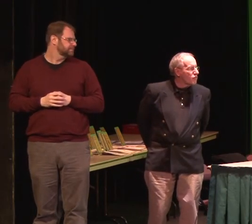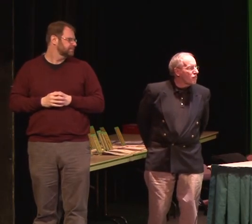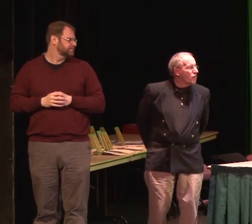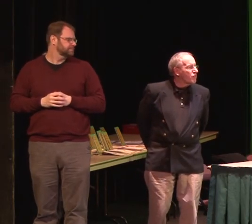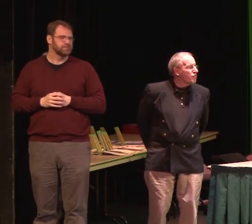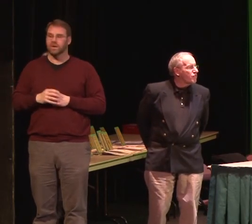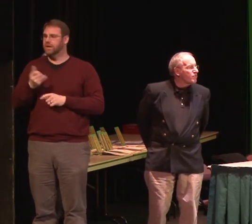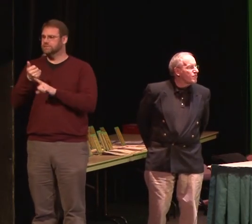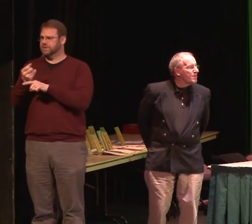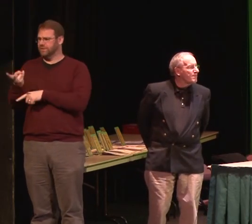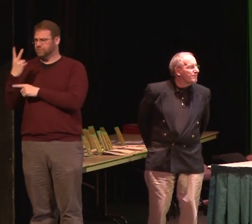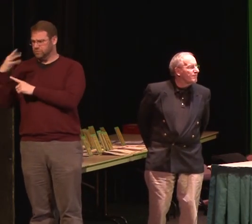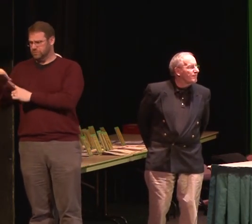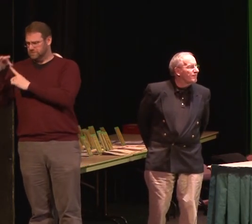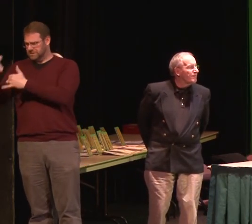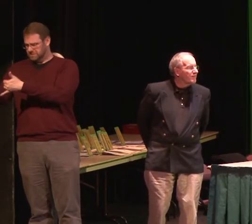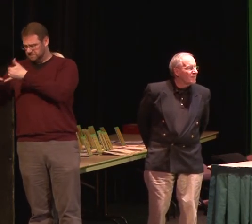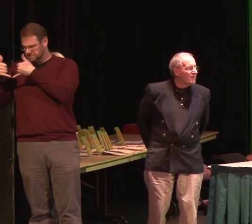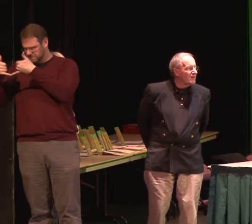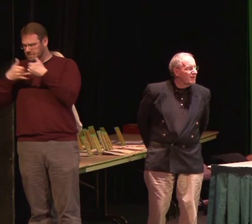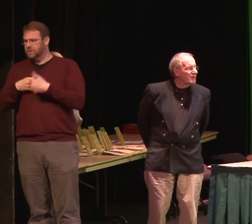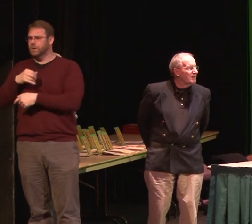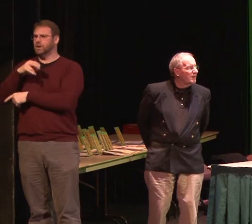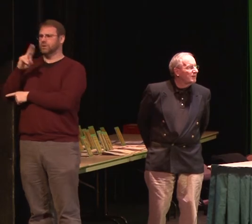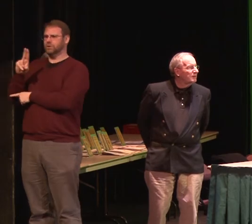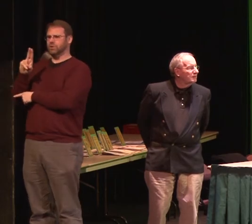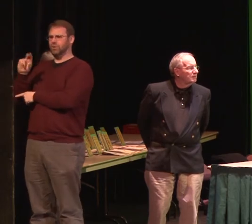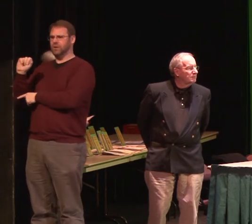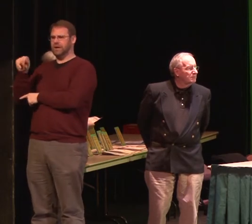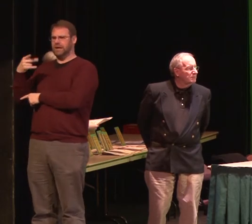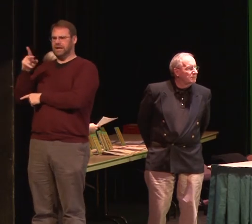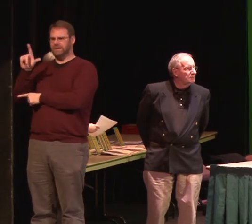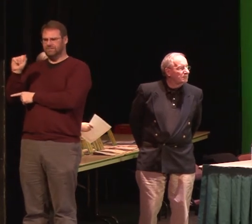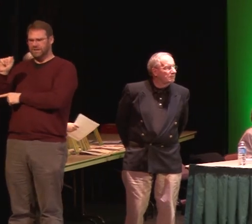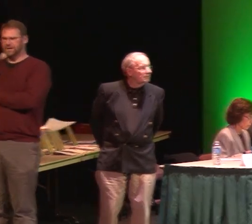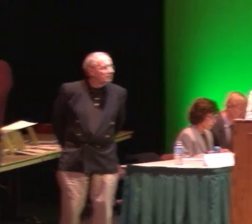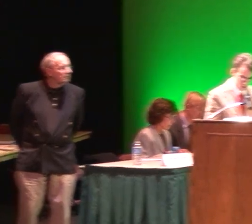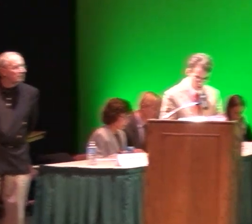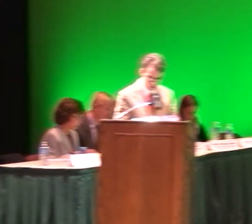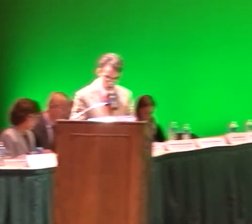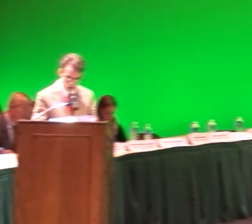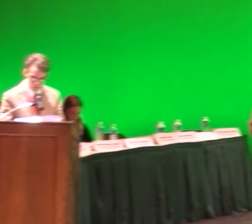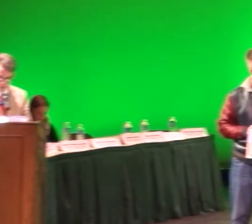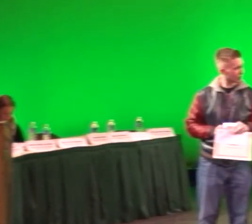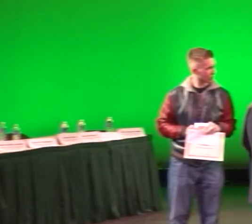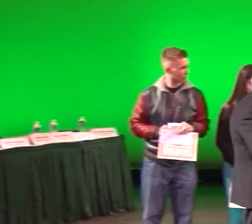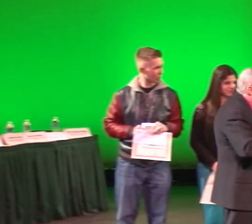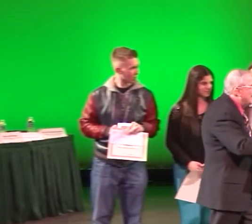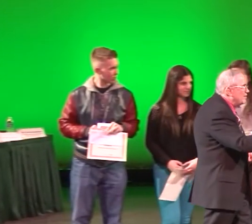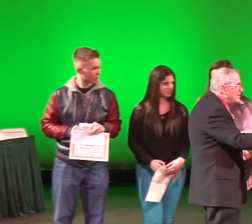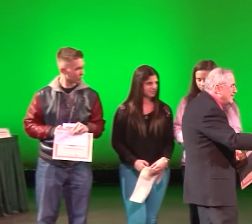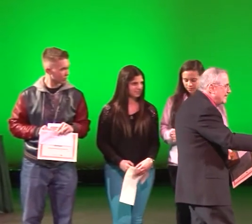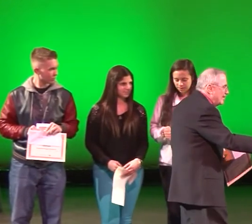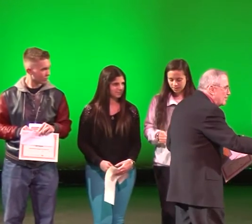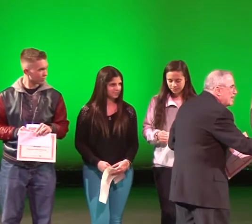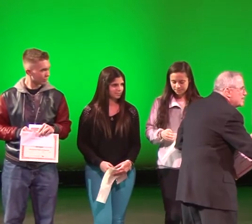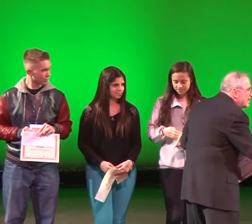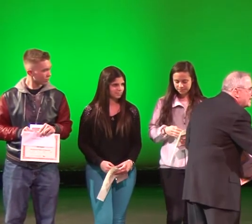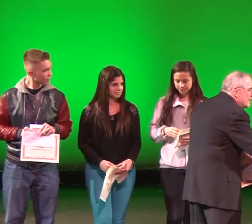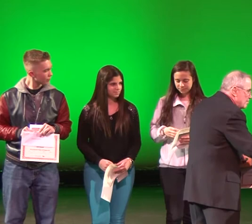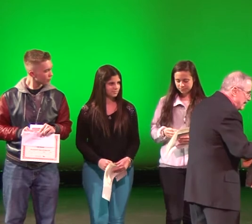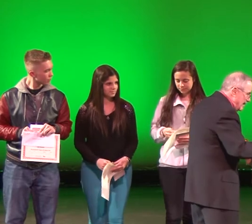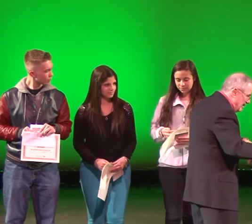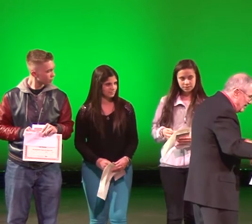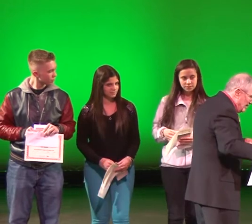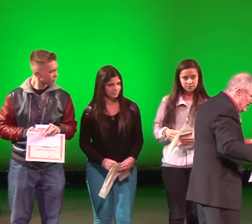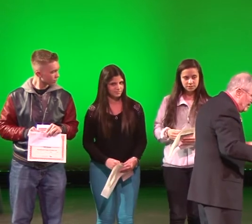Two special awards awarded to Devin, the Mu Alpha Theta Award and the New England Section of the Optical Society of America Award